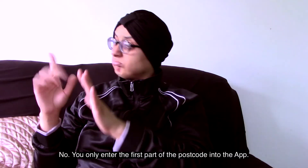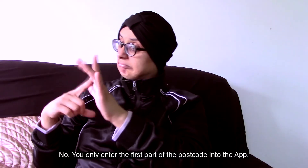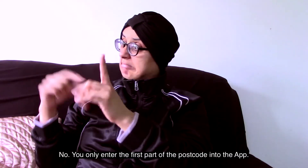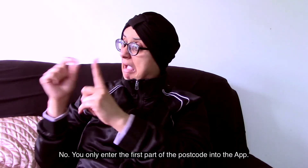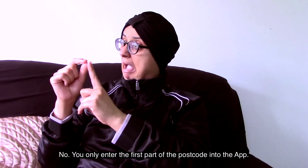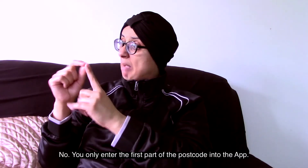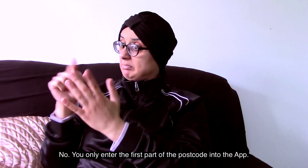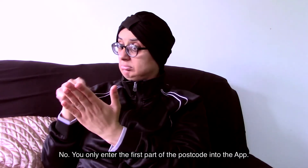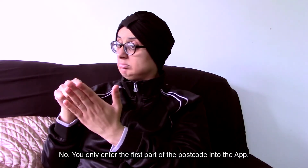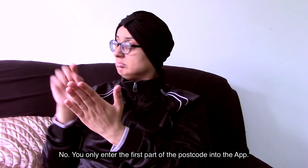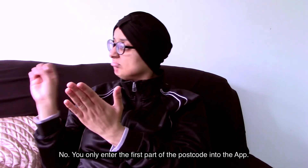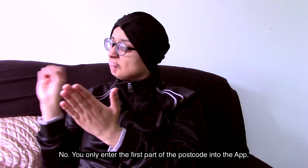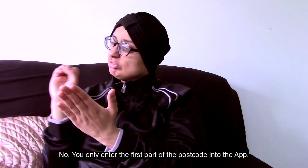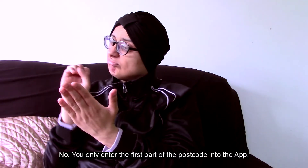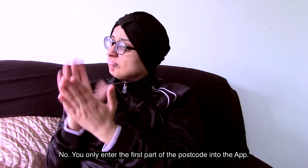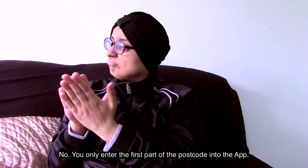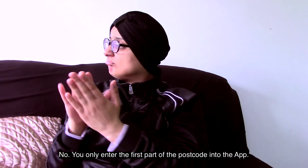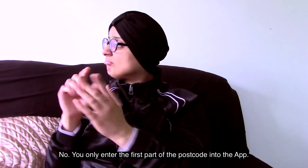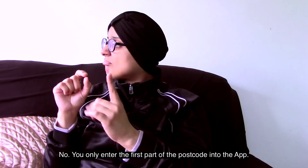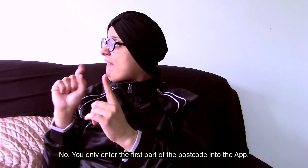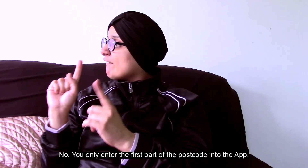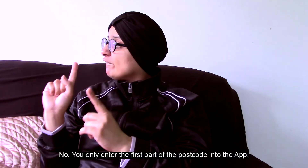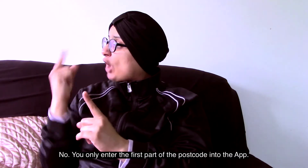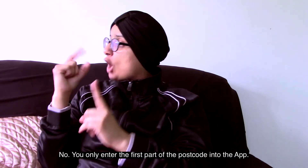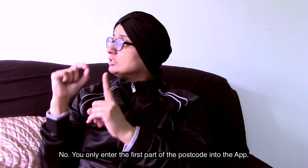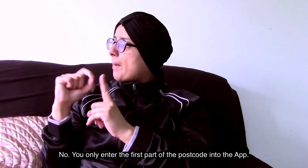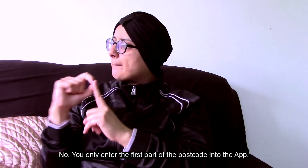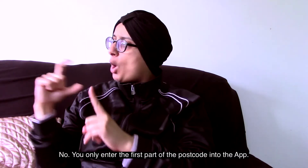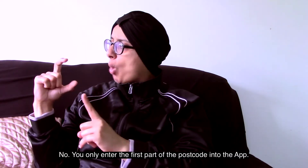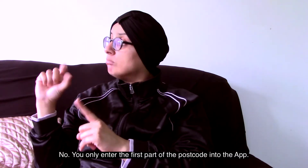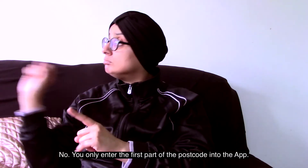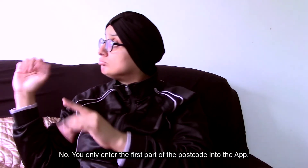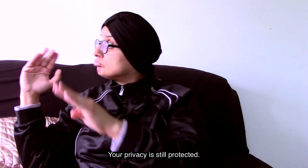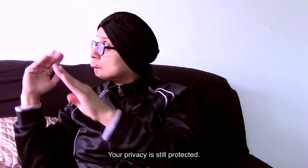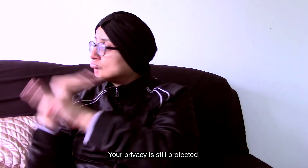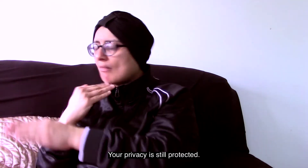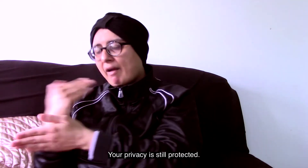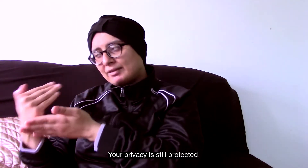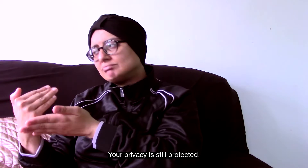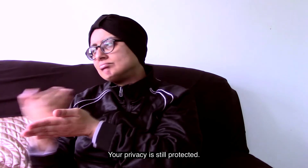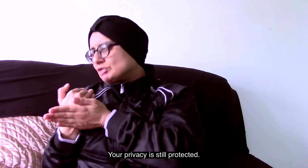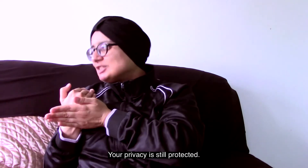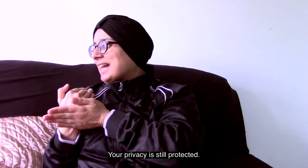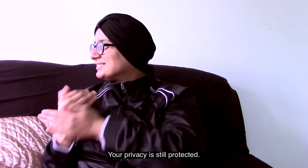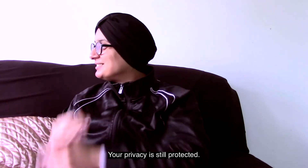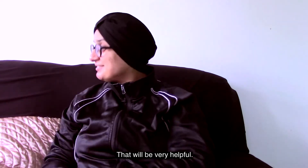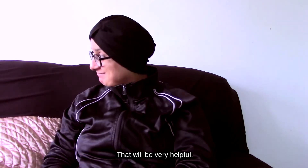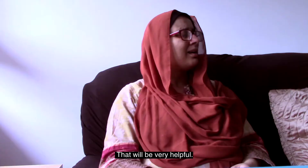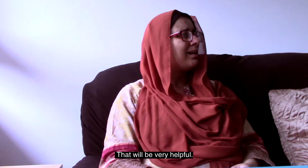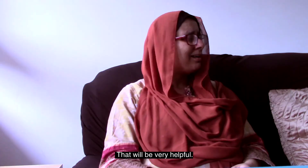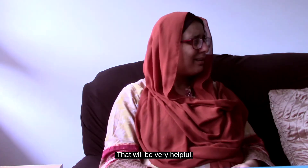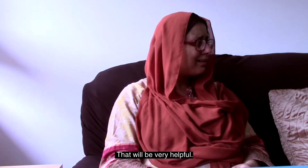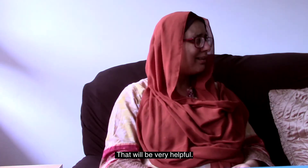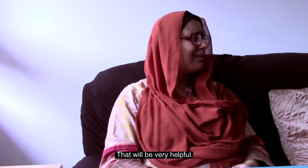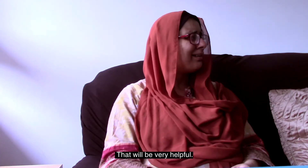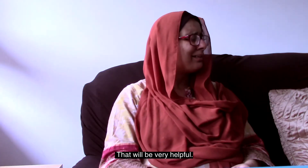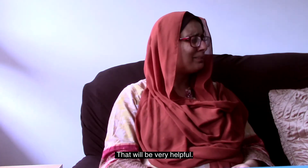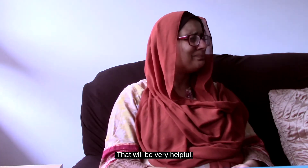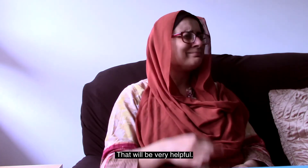No, you only enter the first part of your postcode into the app. Your privacy is still protected. That will be very helpful.